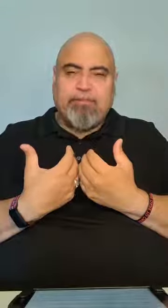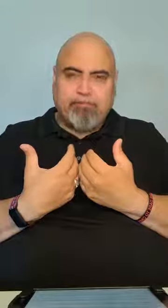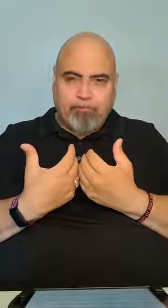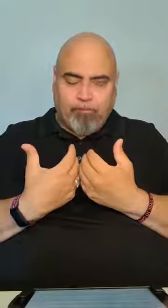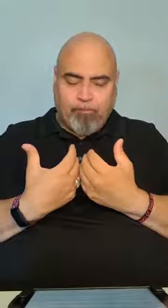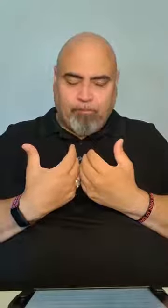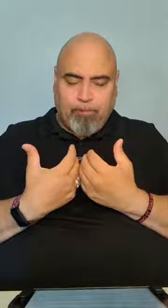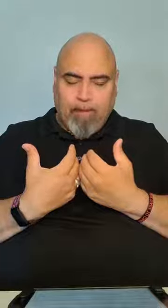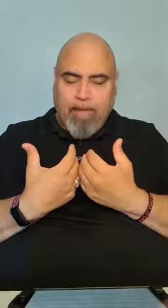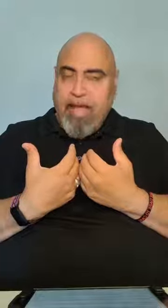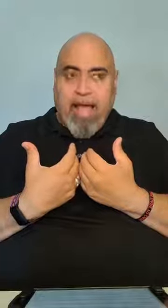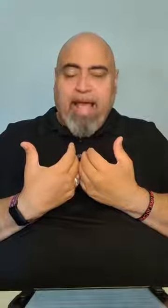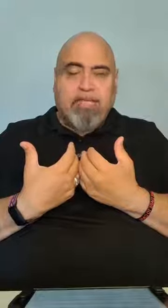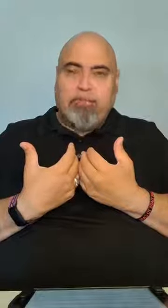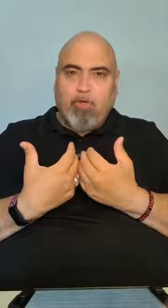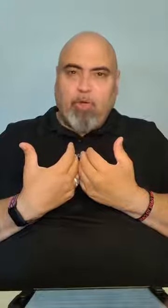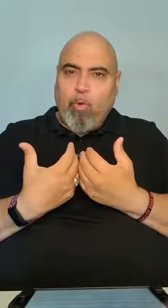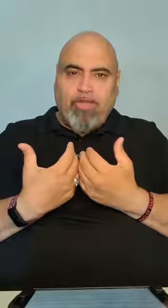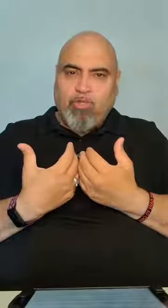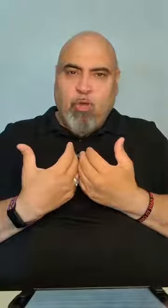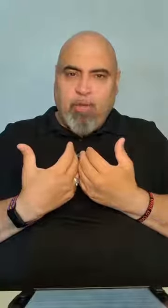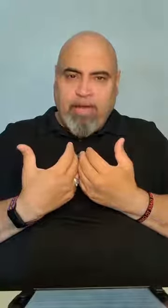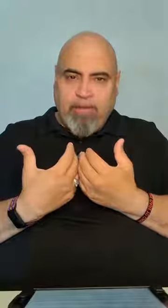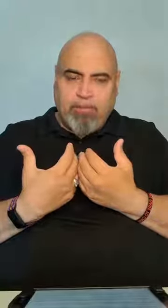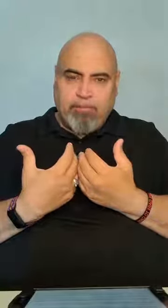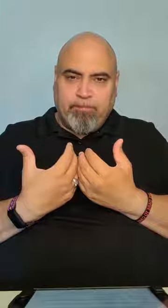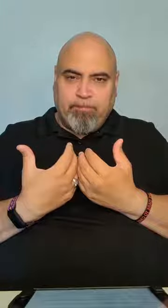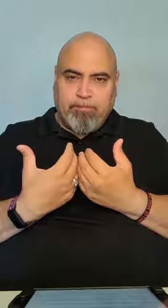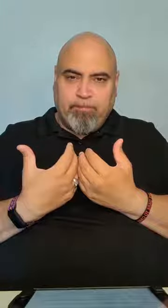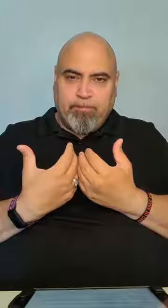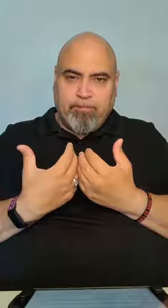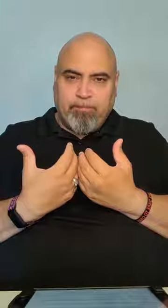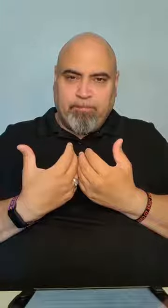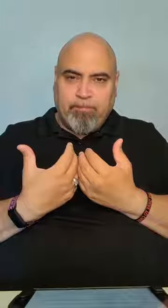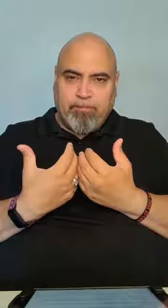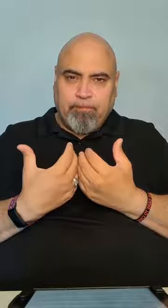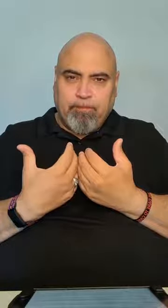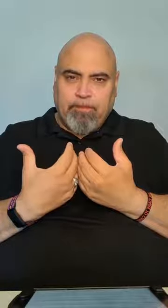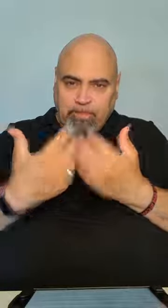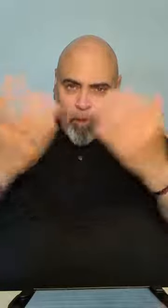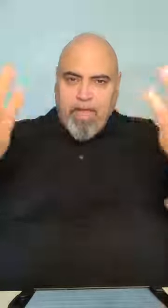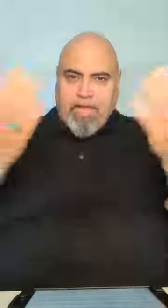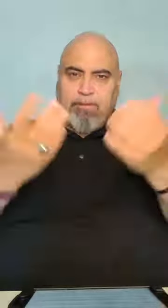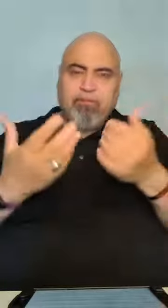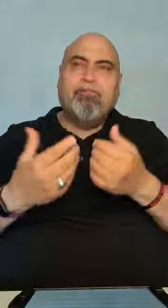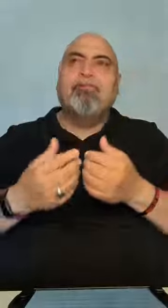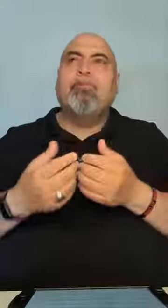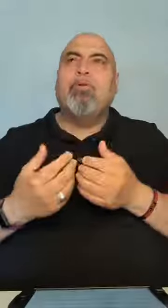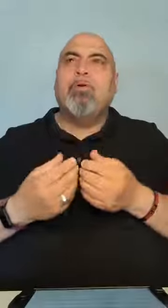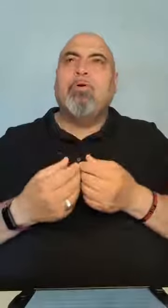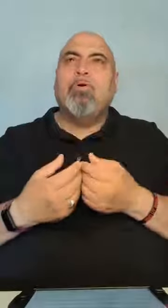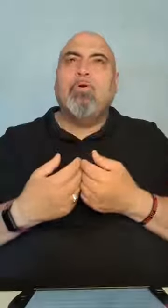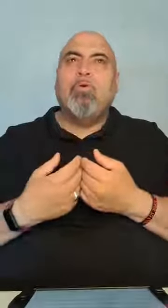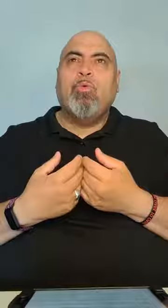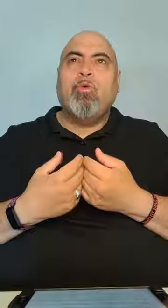has pushed away so many, so many who were